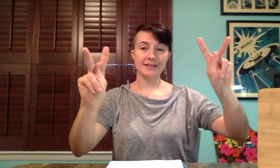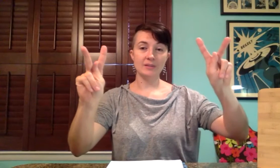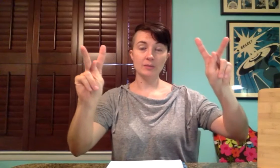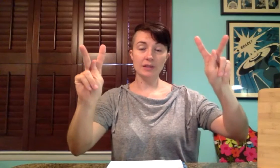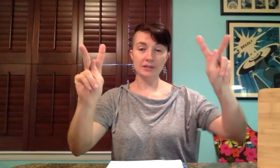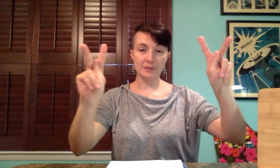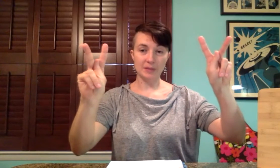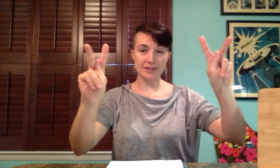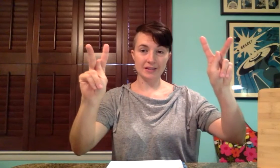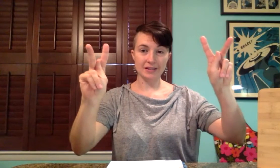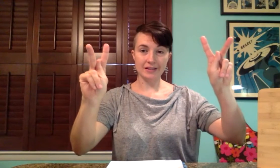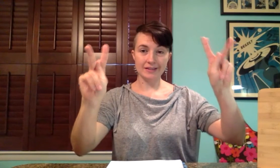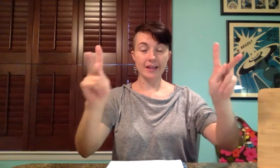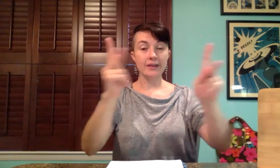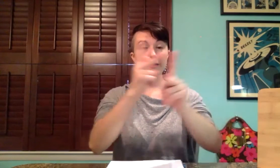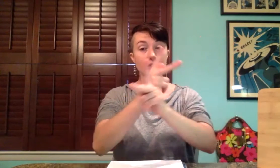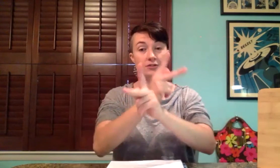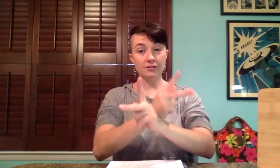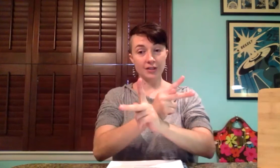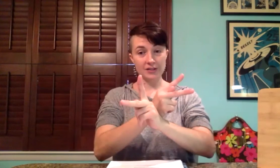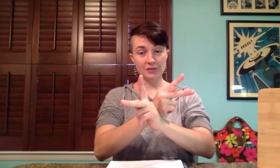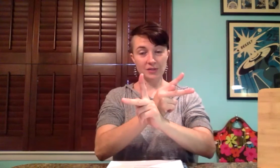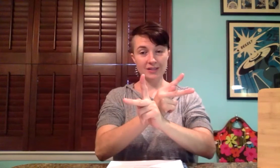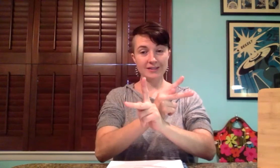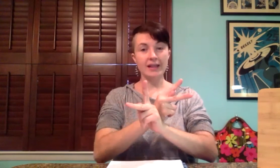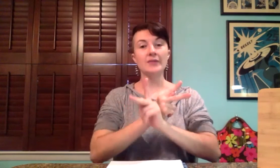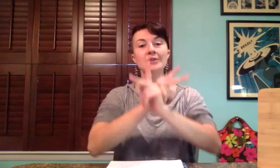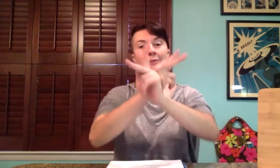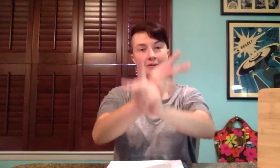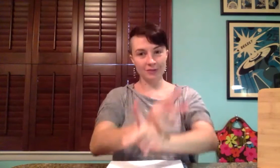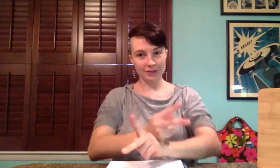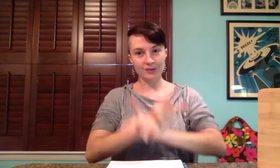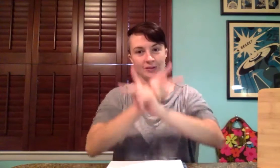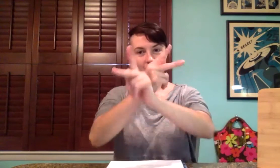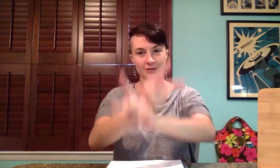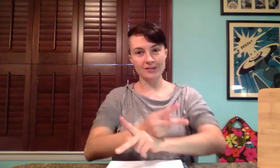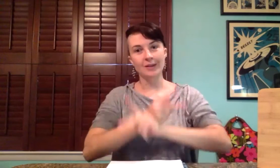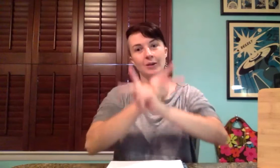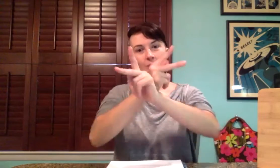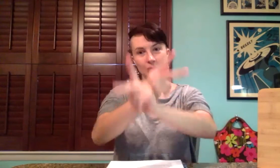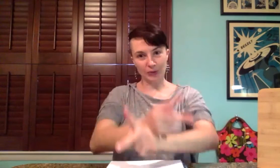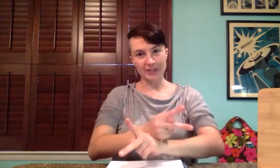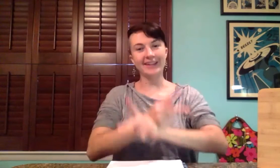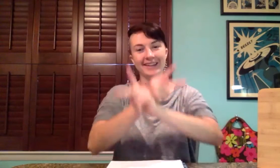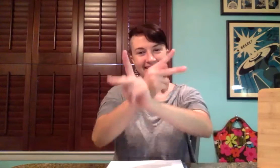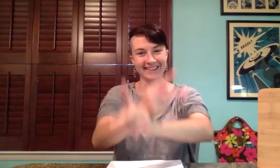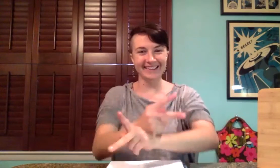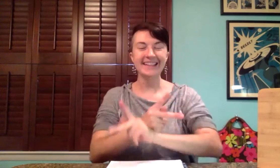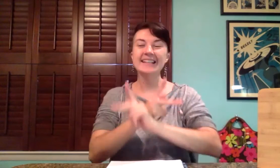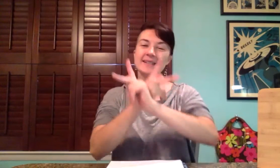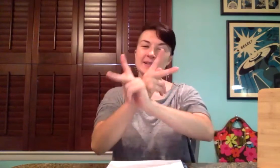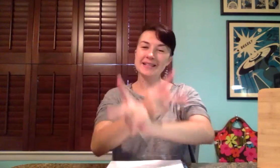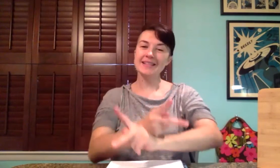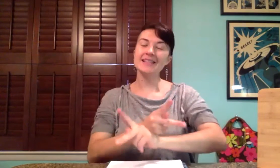the middle of the peace signs. Then you cross your wrists, and then you make vertical circles. Whew. So that's the sign